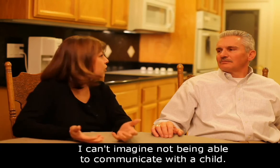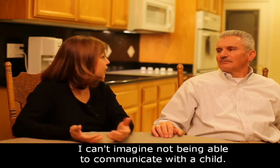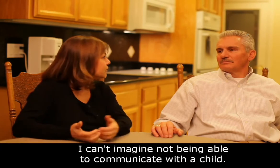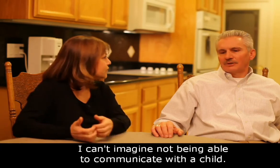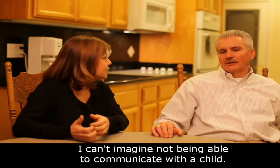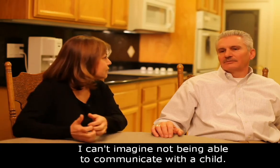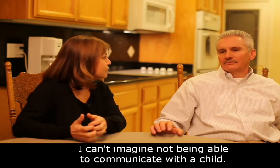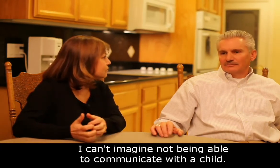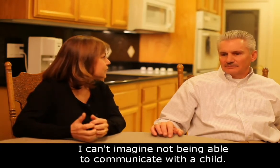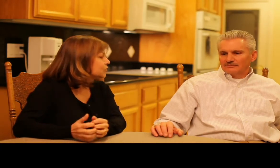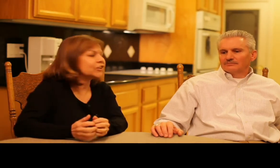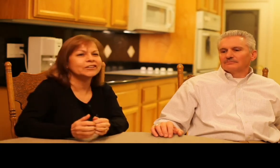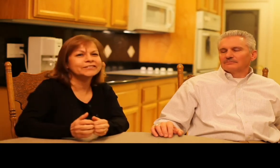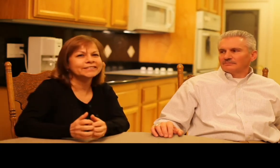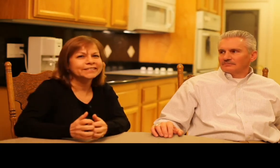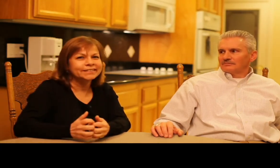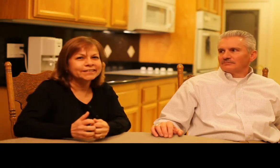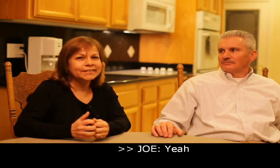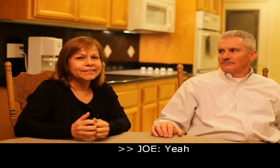child. Yeah. With our child.